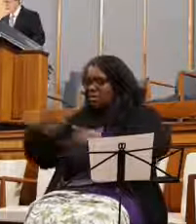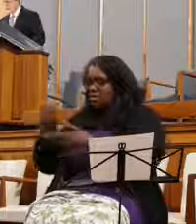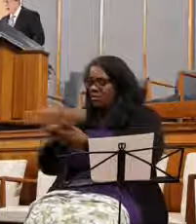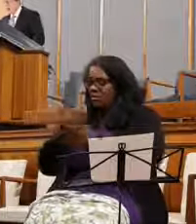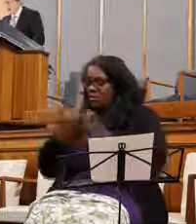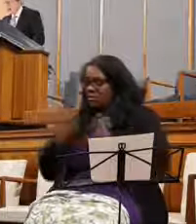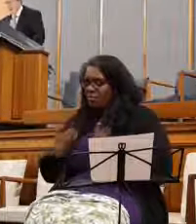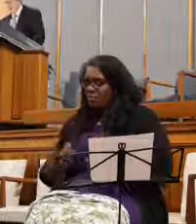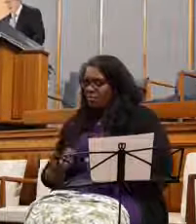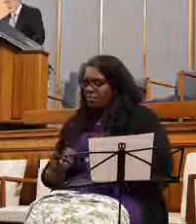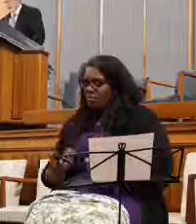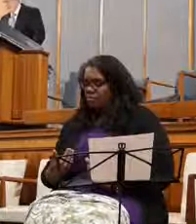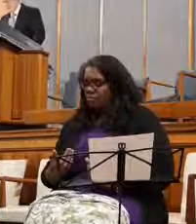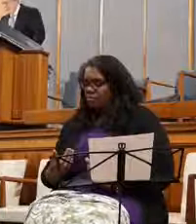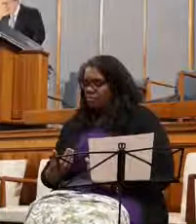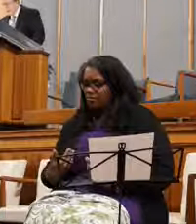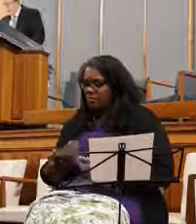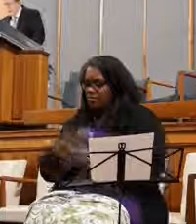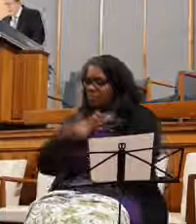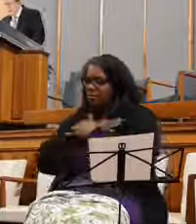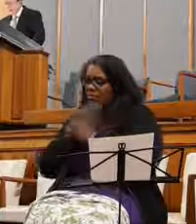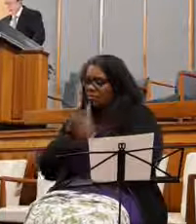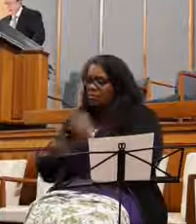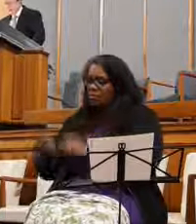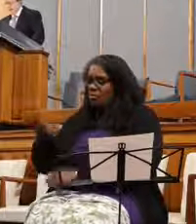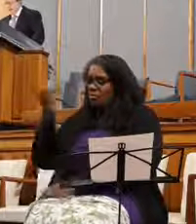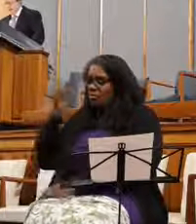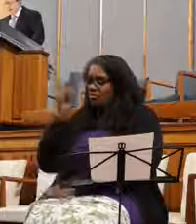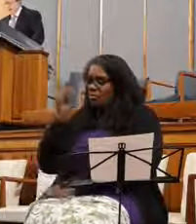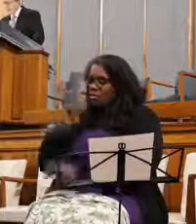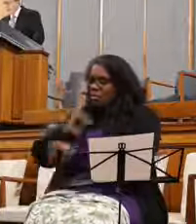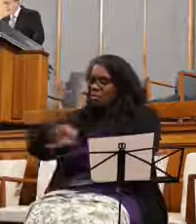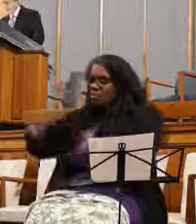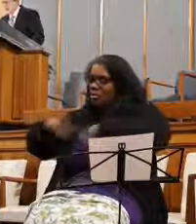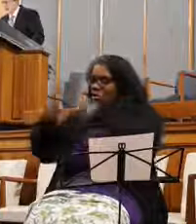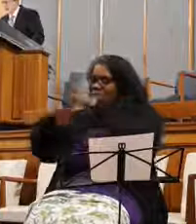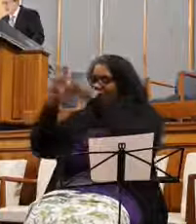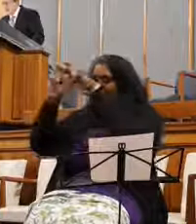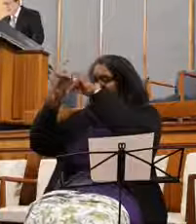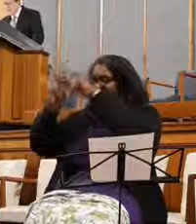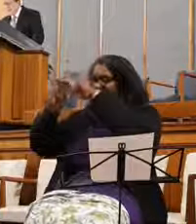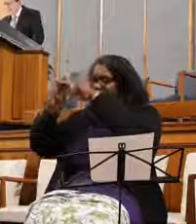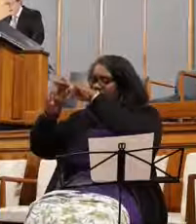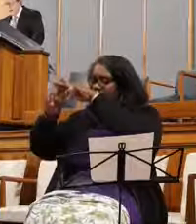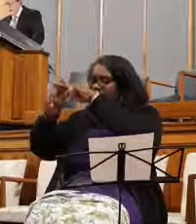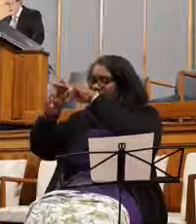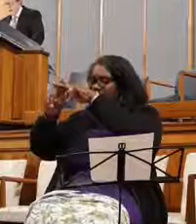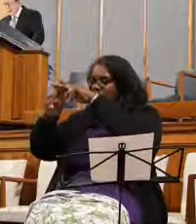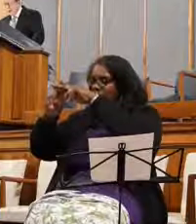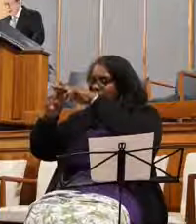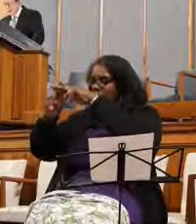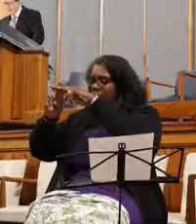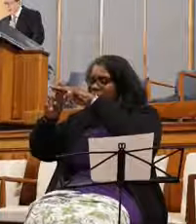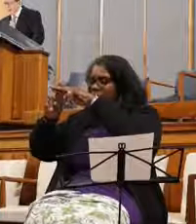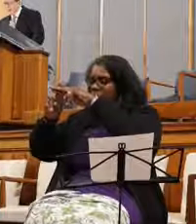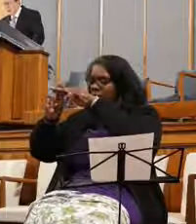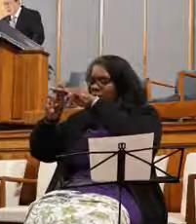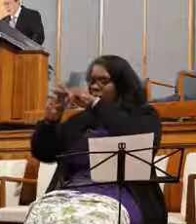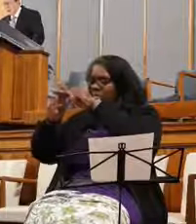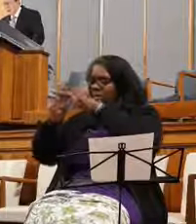Saviour, the love of God, our Heavenly Father, and the fellowship